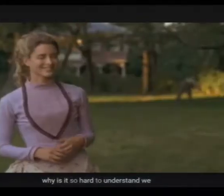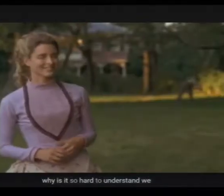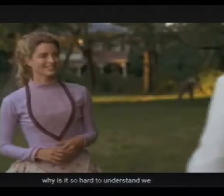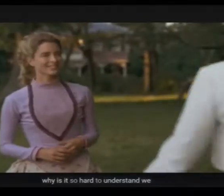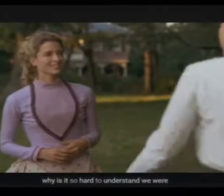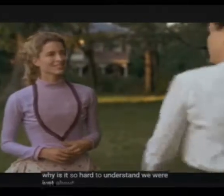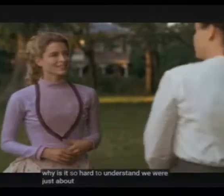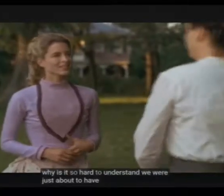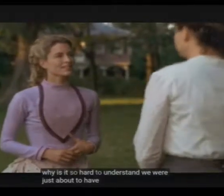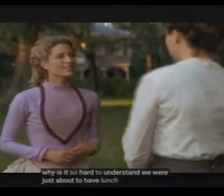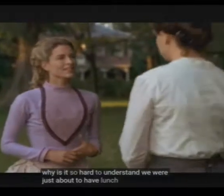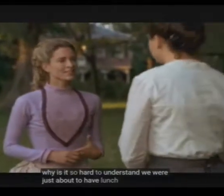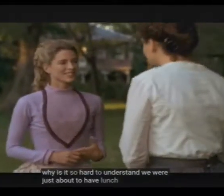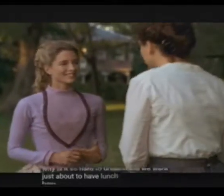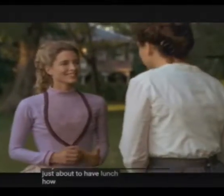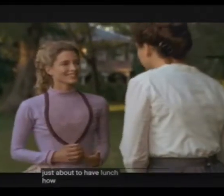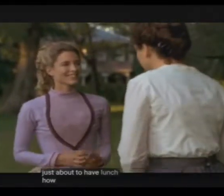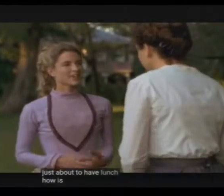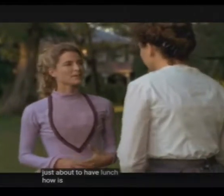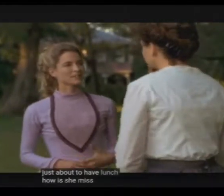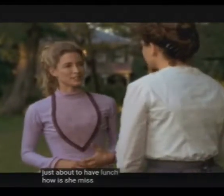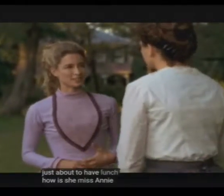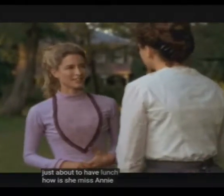We were just about to have lunch. How is she, Miss Annie?